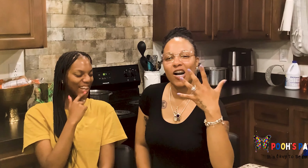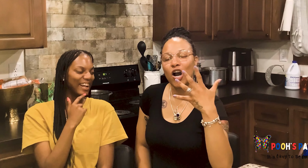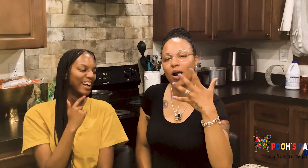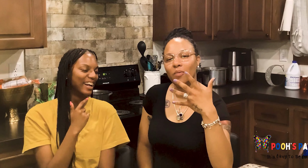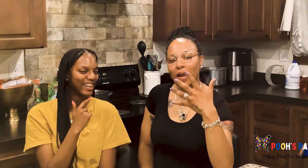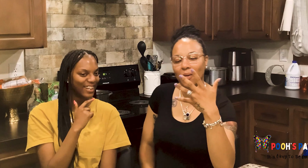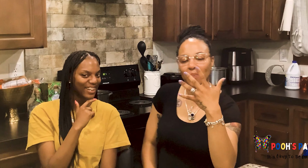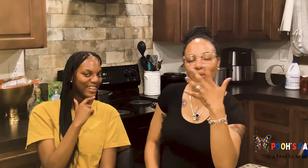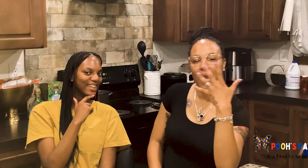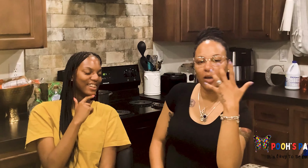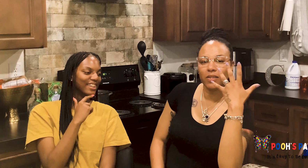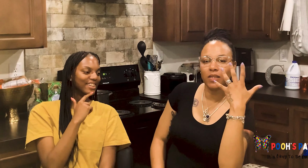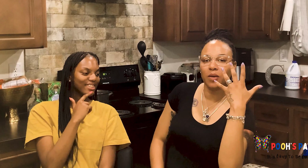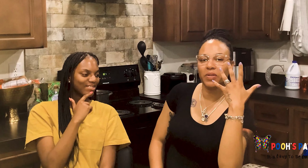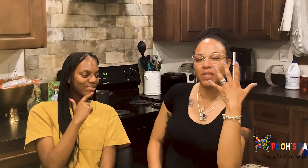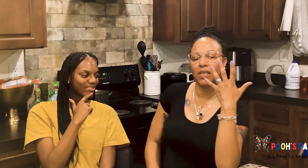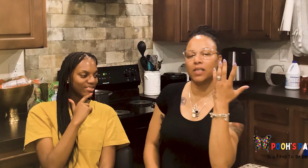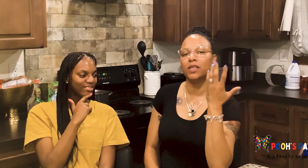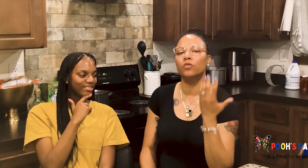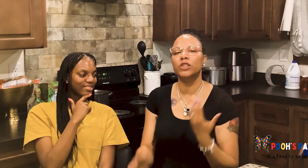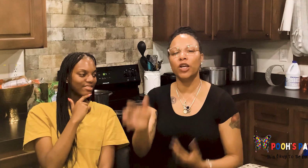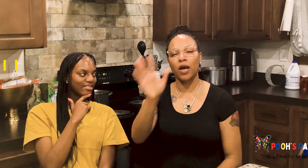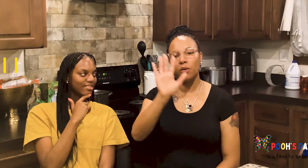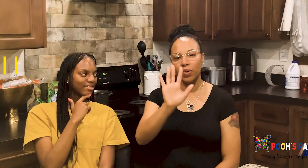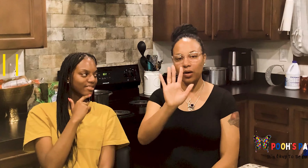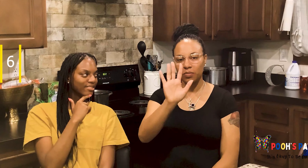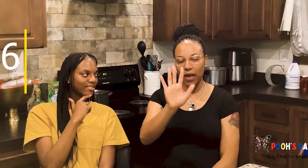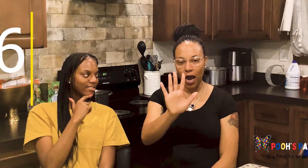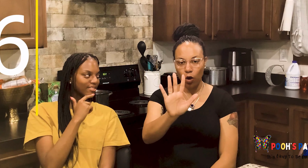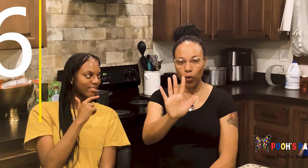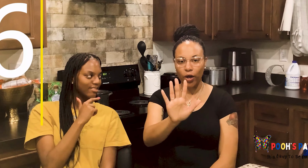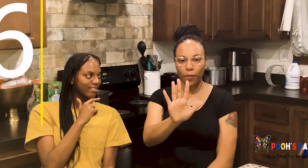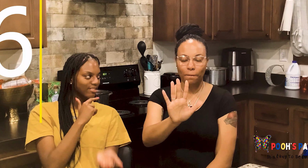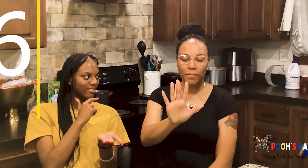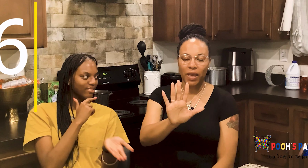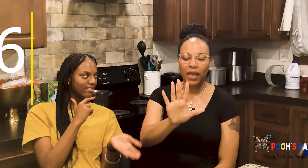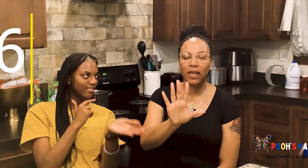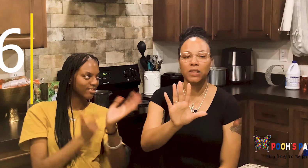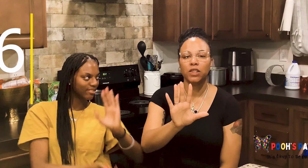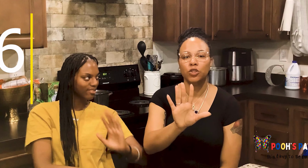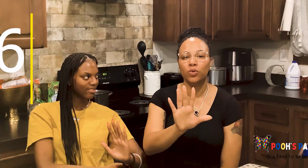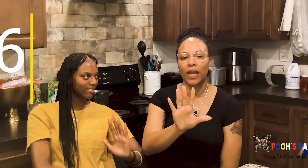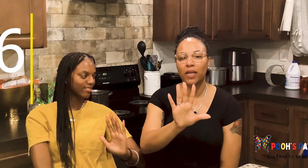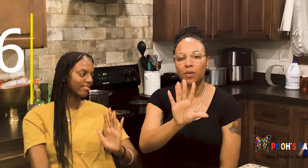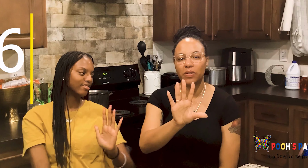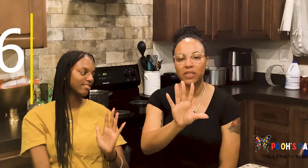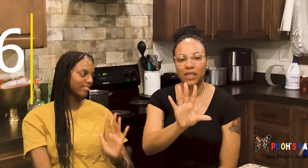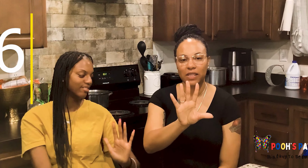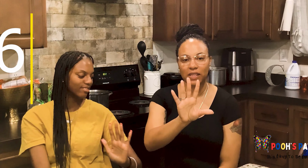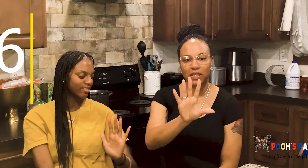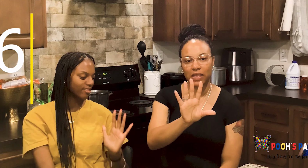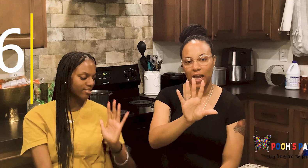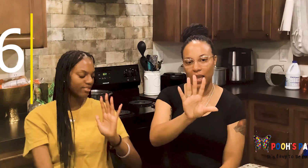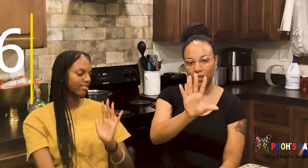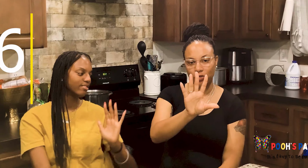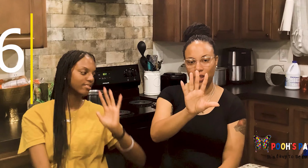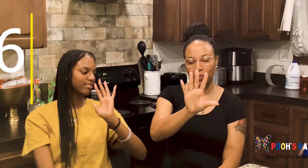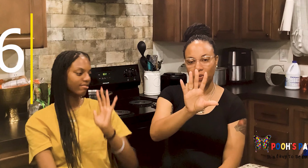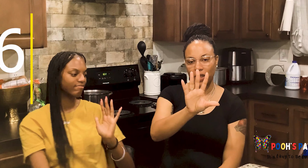All right, now to number 6. So we turn our palms outward. And to do a number 6 in sign, you